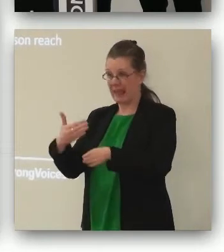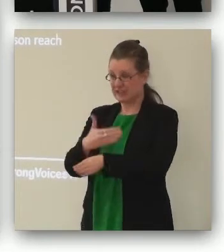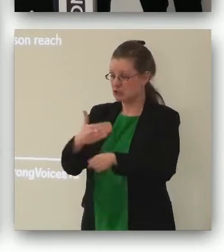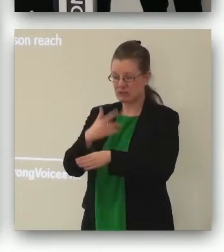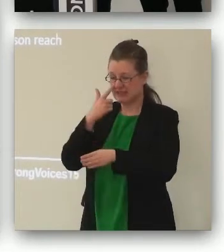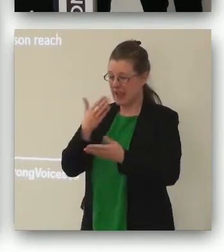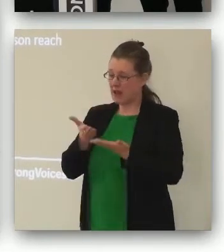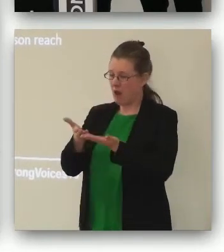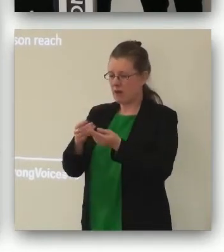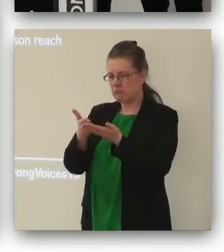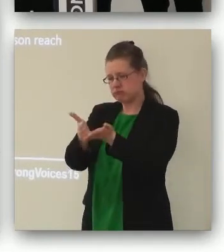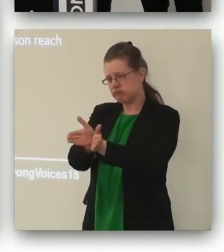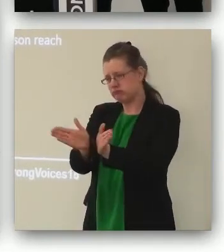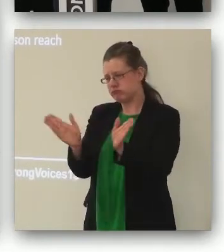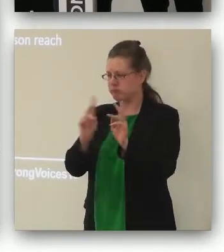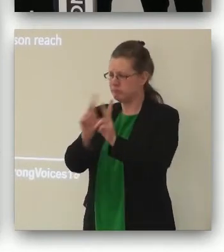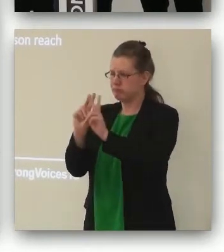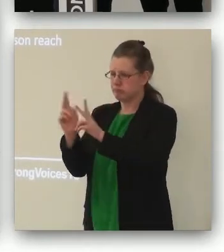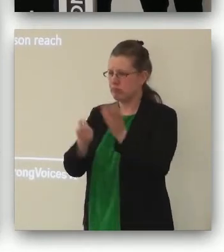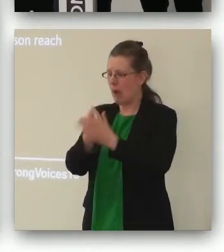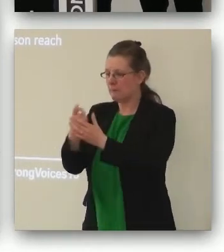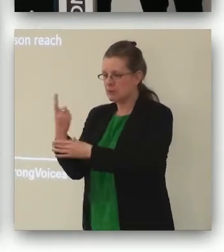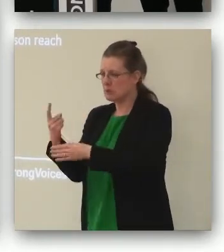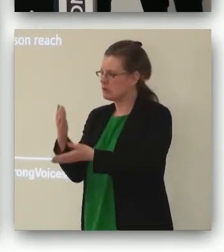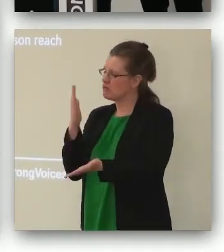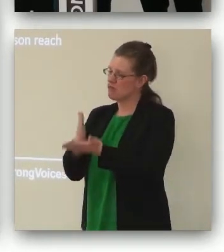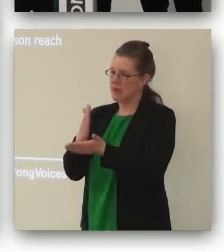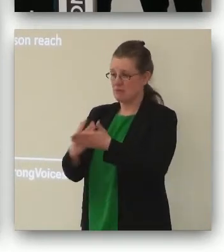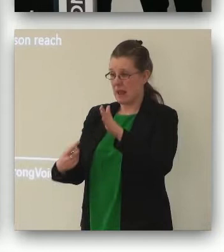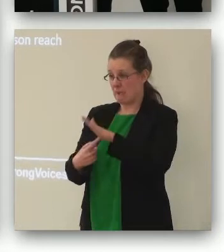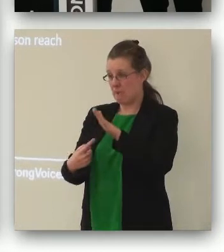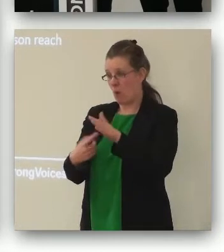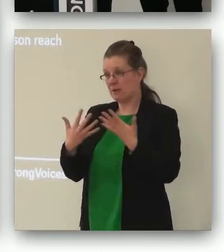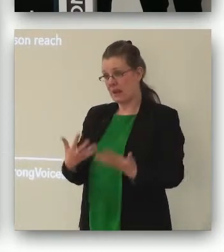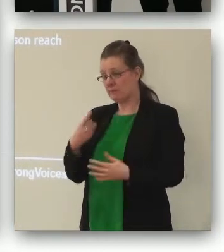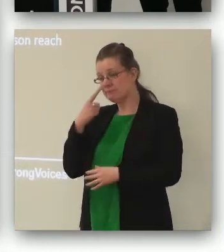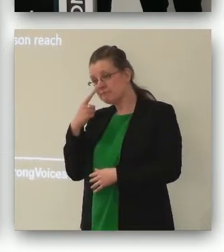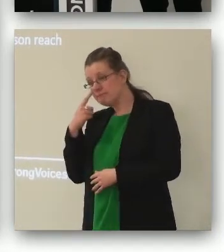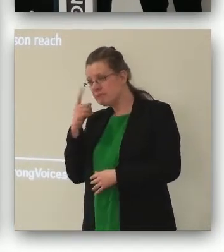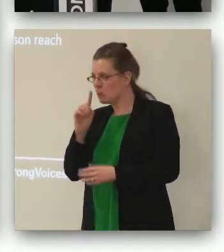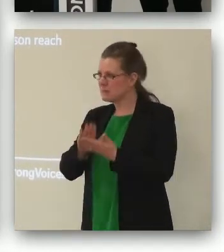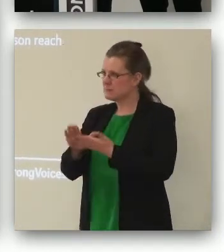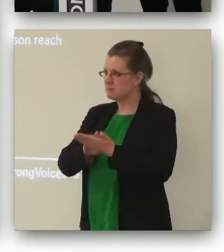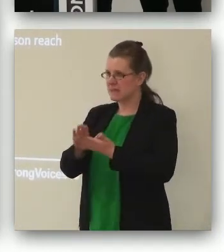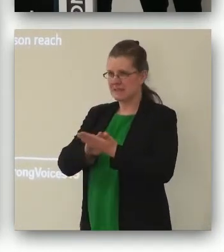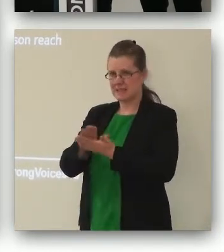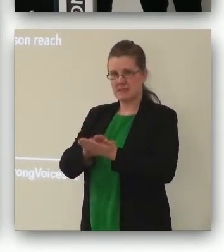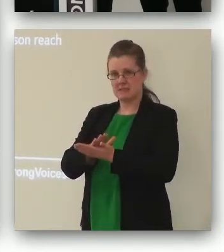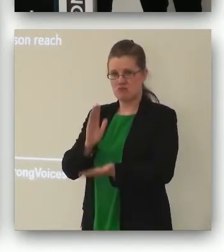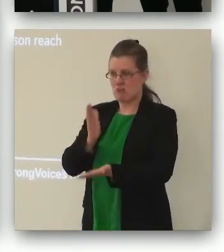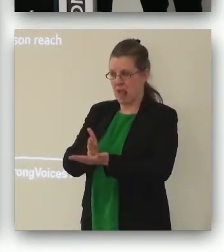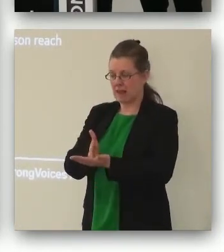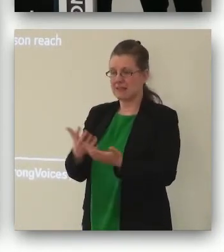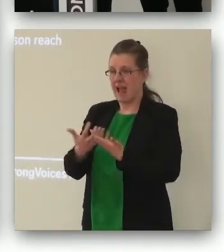of opportunities. So it's really important that we now look at what this means in reality and how we